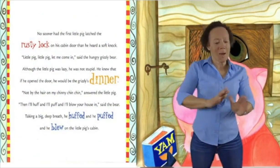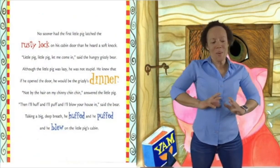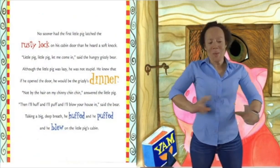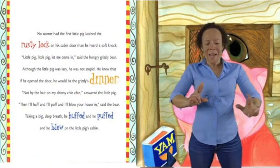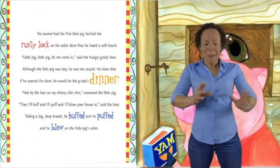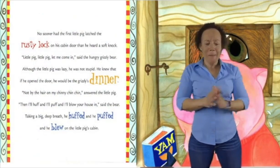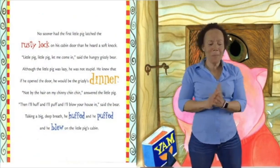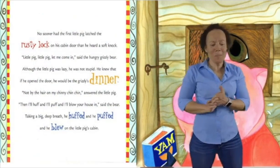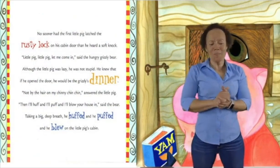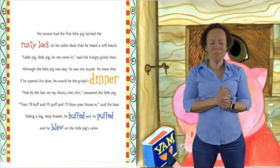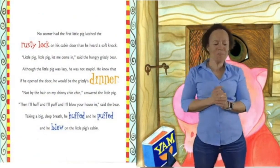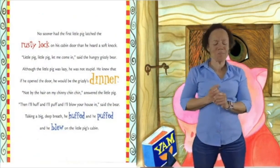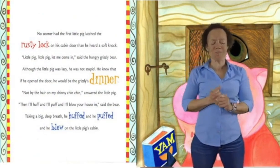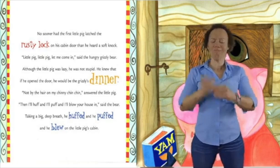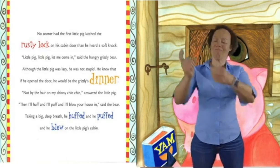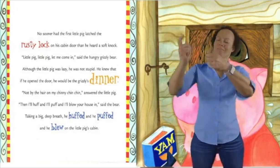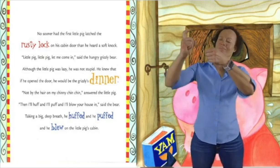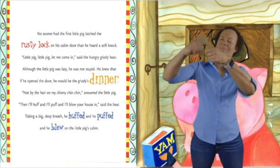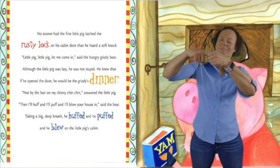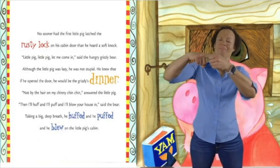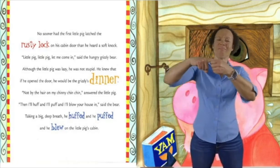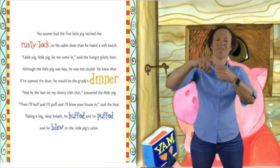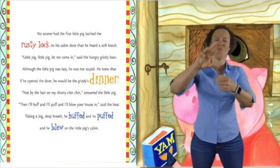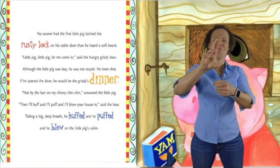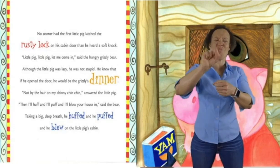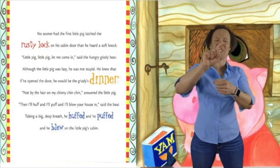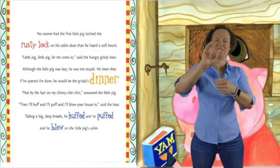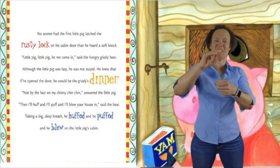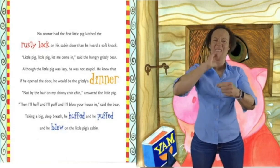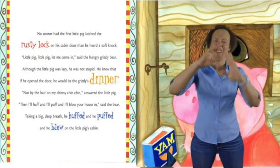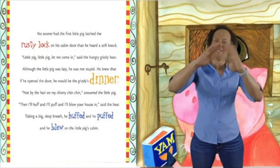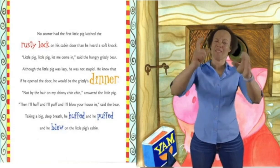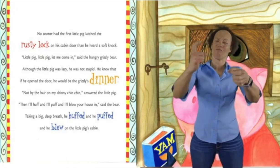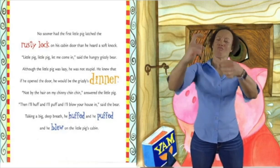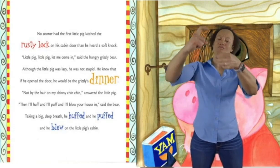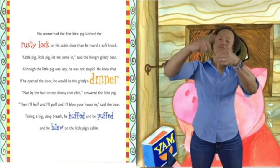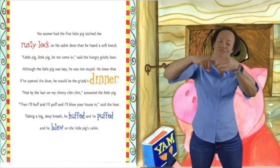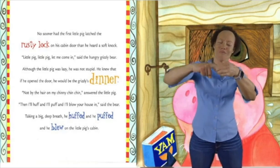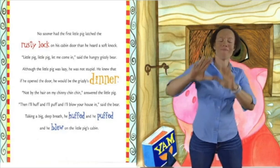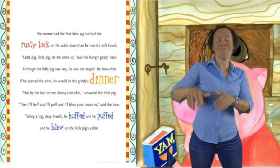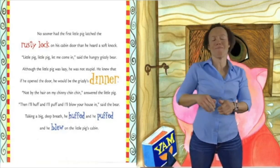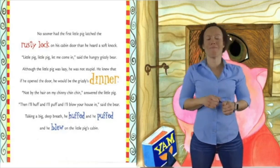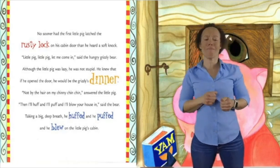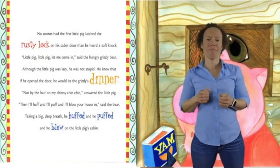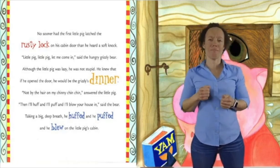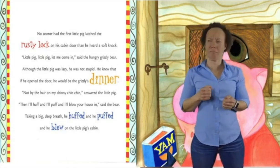his cabin door than he heard a soft knock. Little pig,